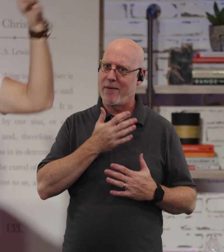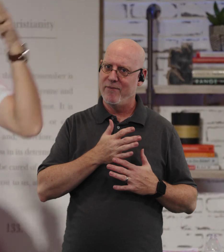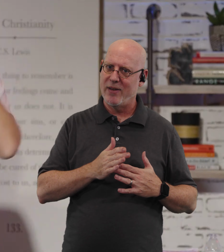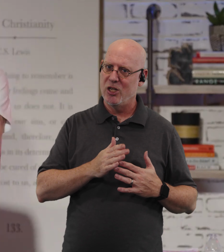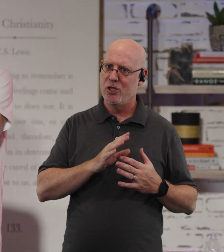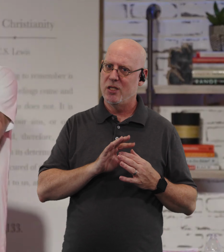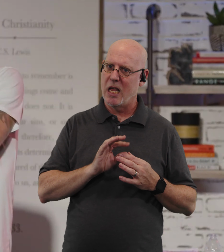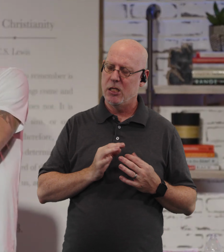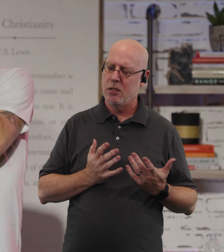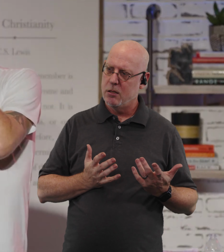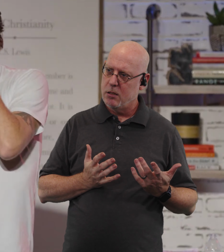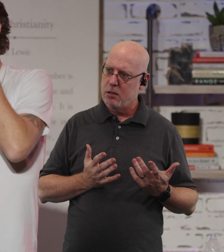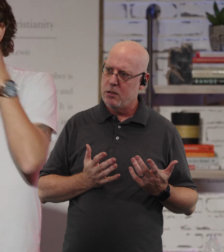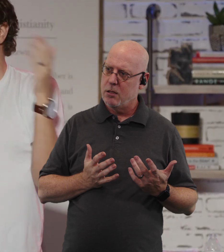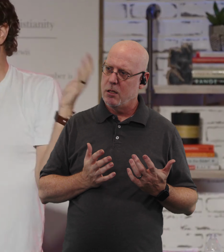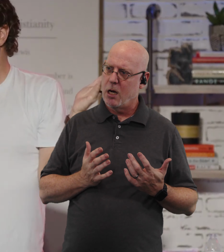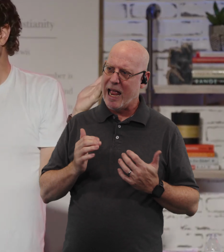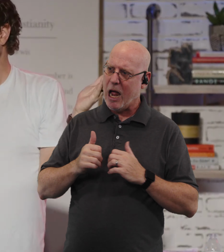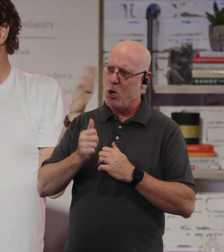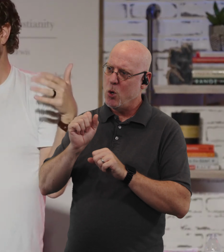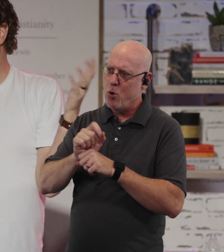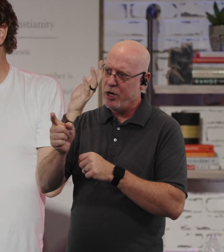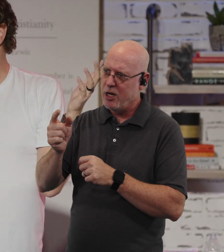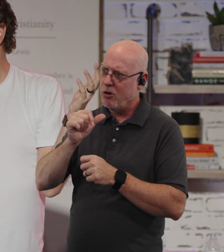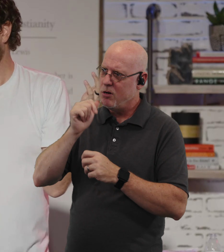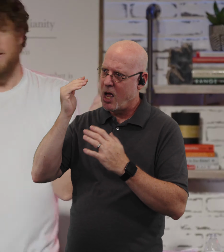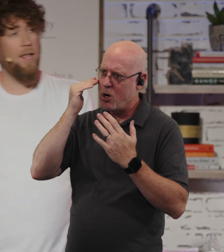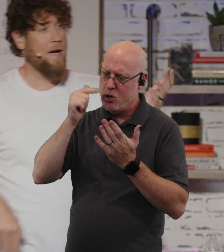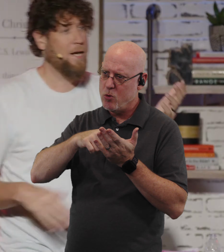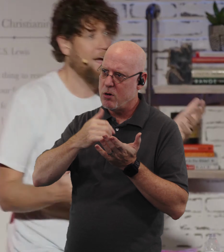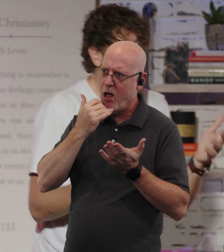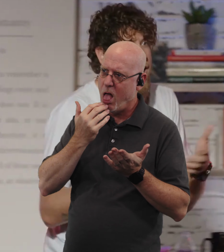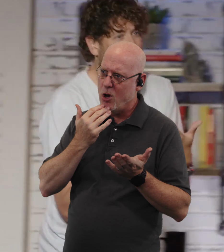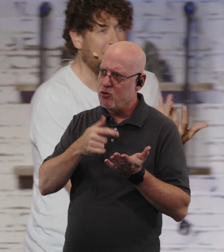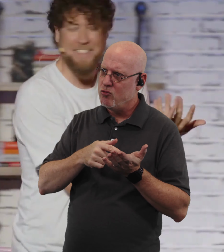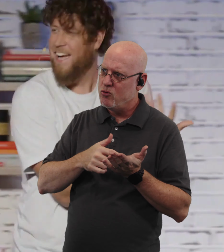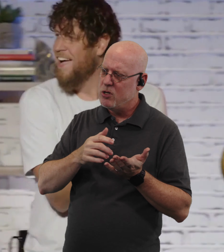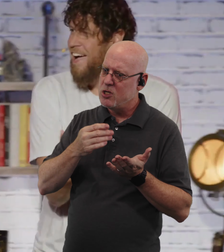And I'm just like, how do y'all work here and not know colors, right? Like, I mean,